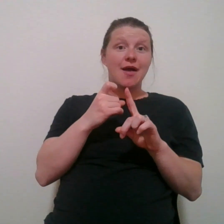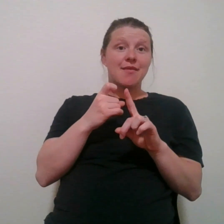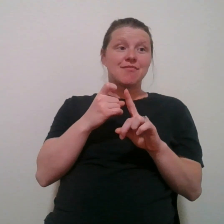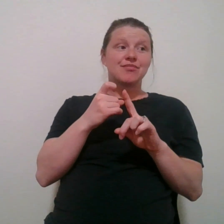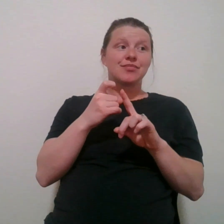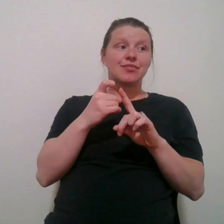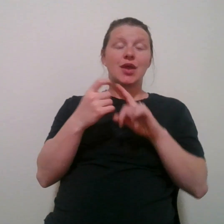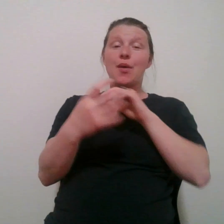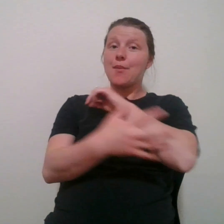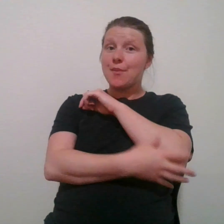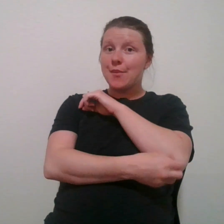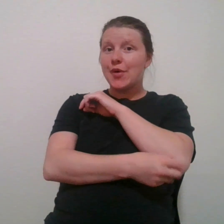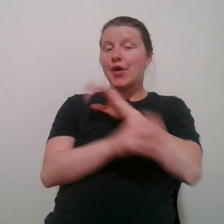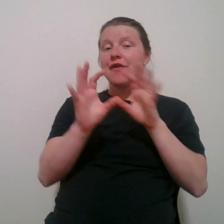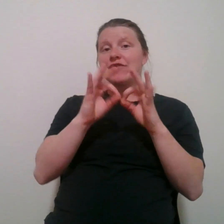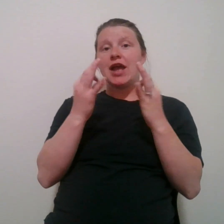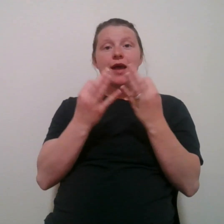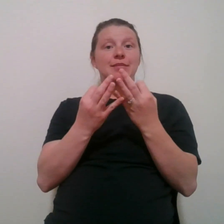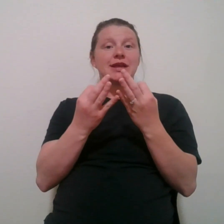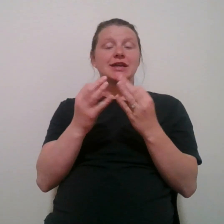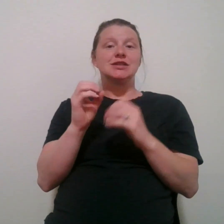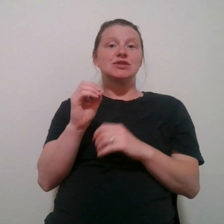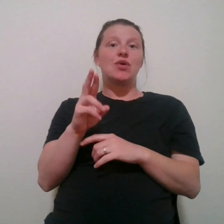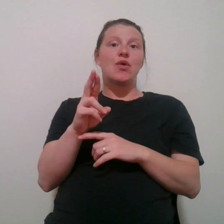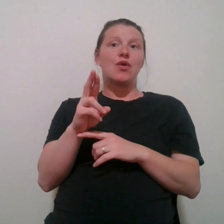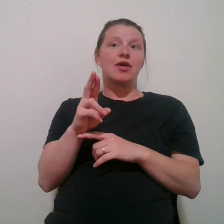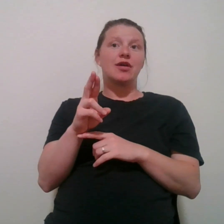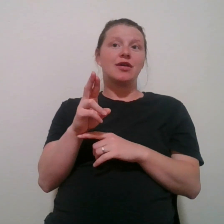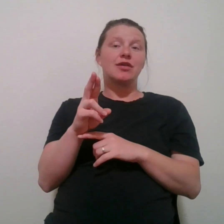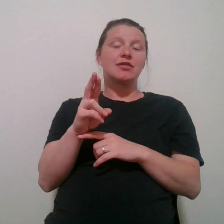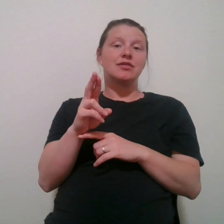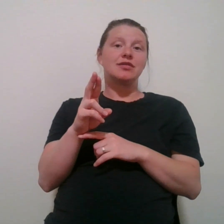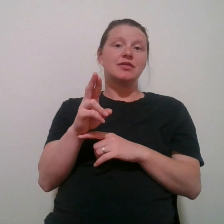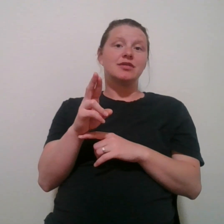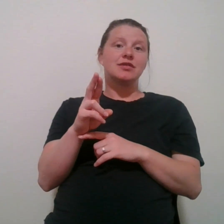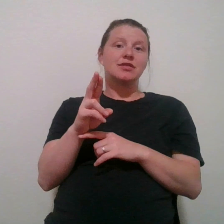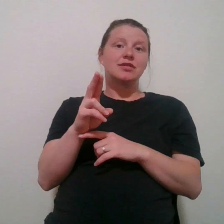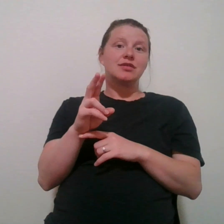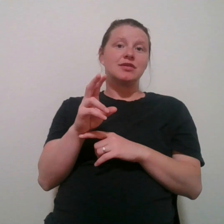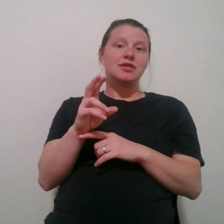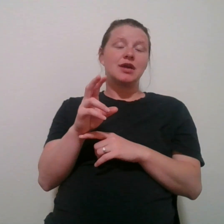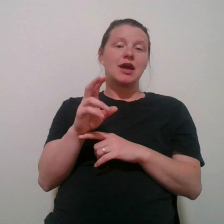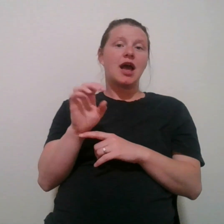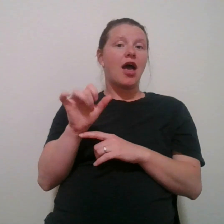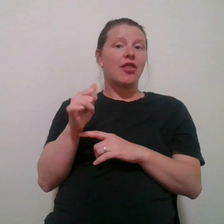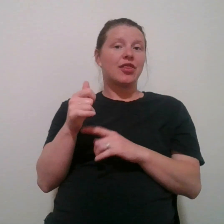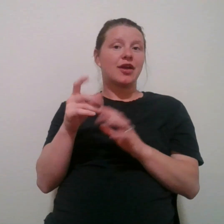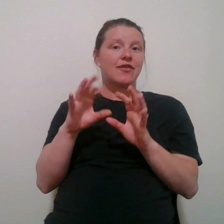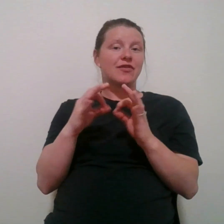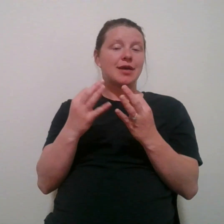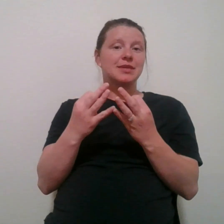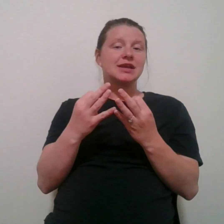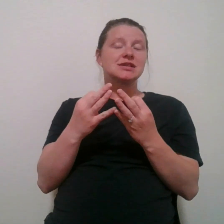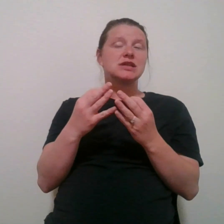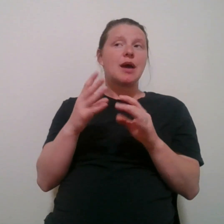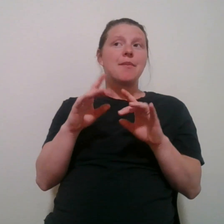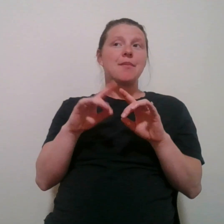out over the years of working with children that oftentimes neglect can occur in homes where there are